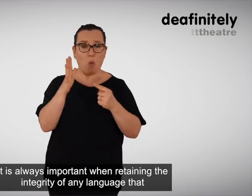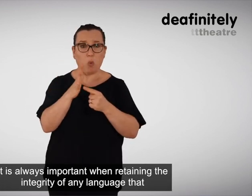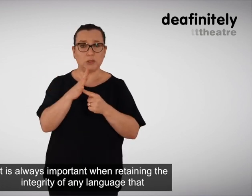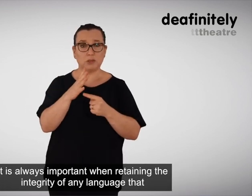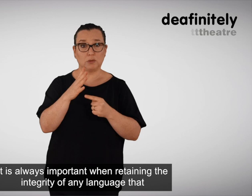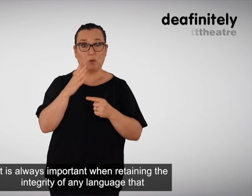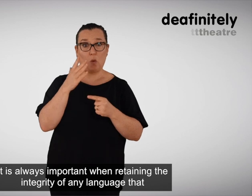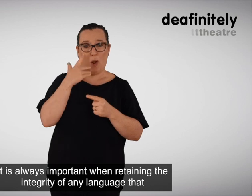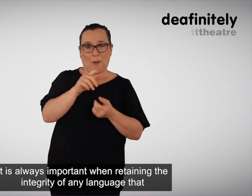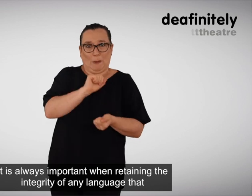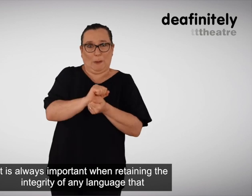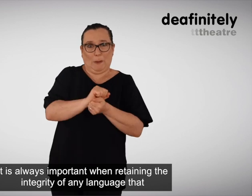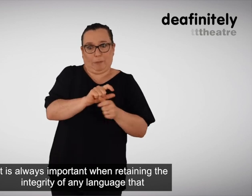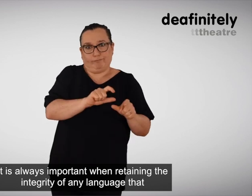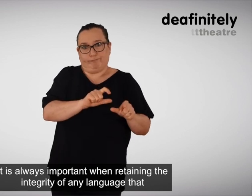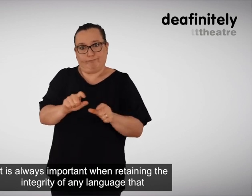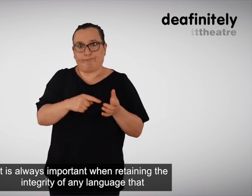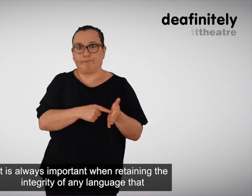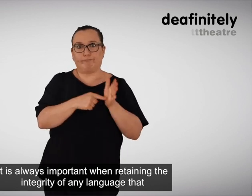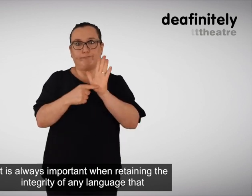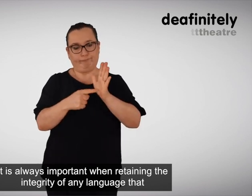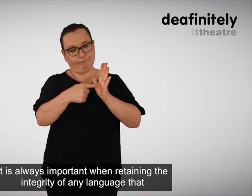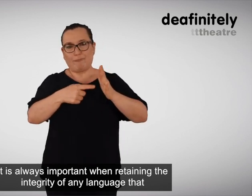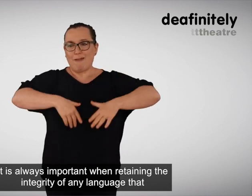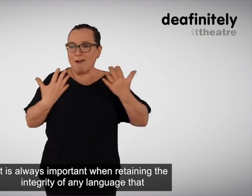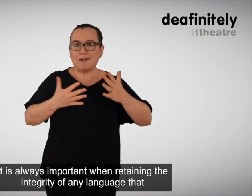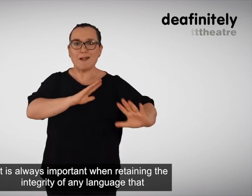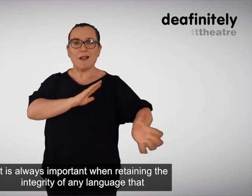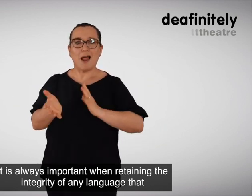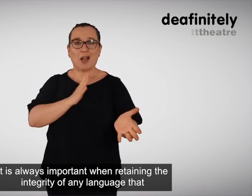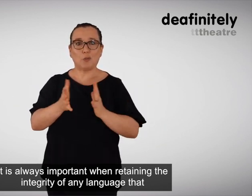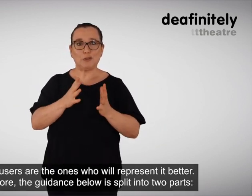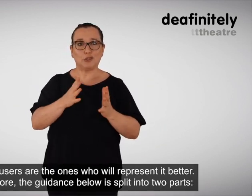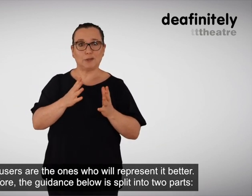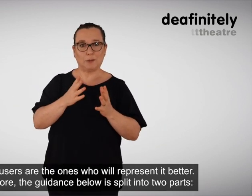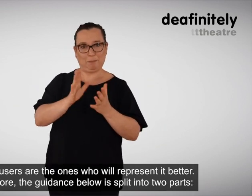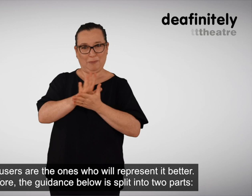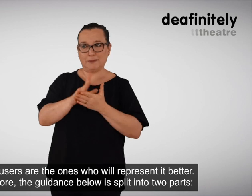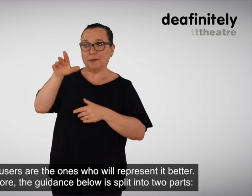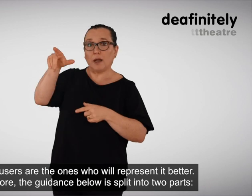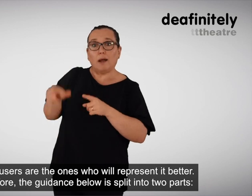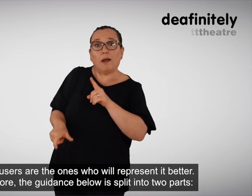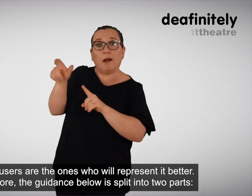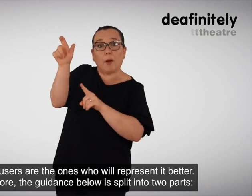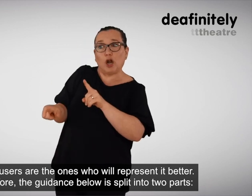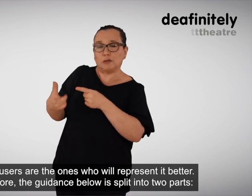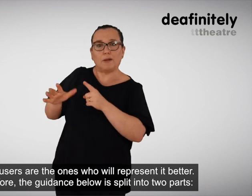important, when retaining the integrity of any language, that native users are the ones who will represent it better.